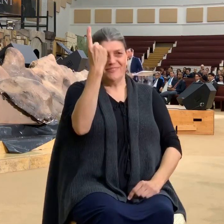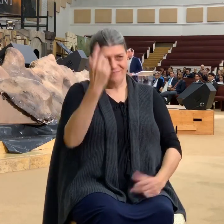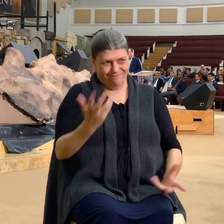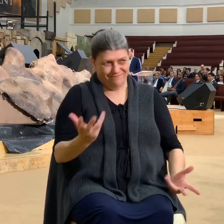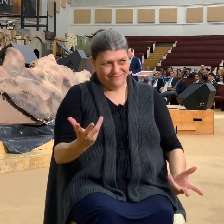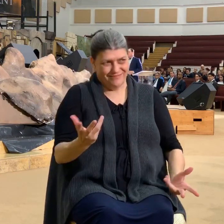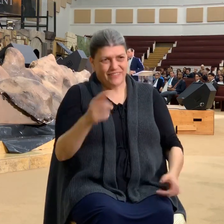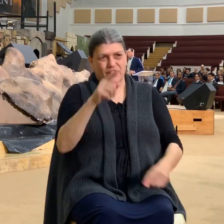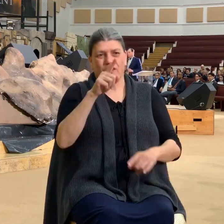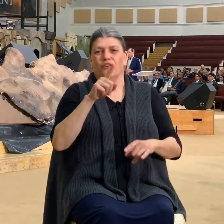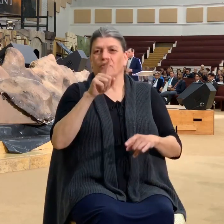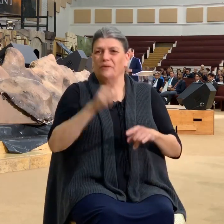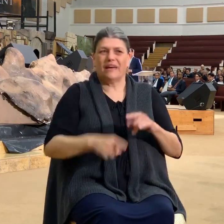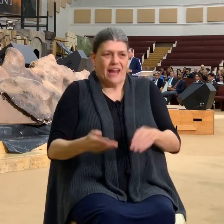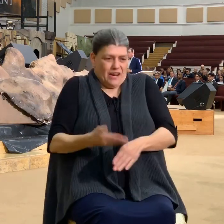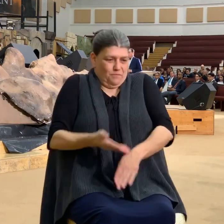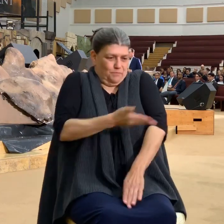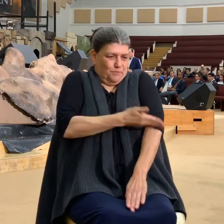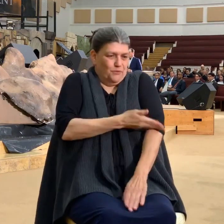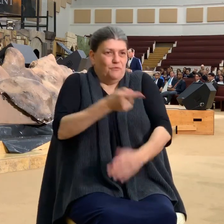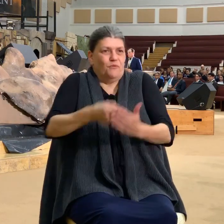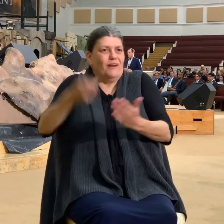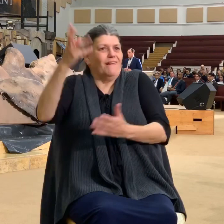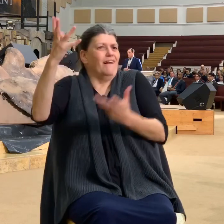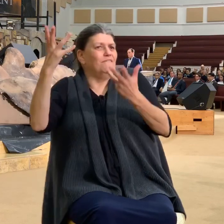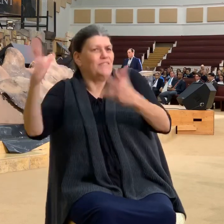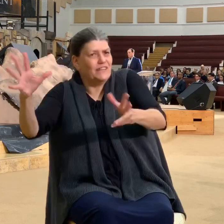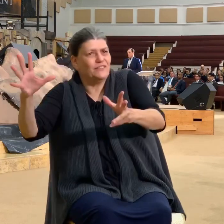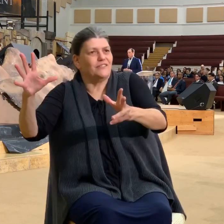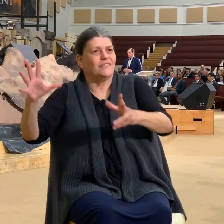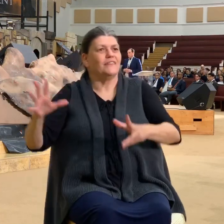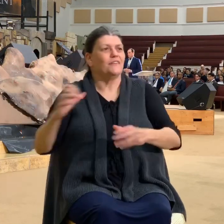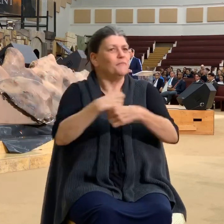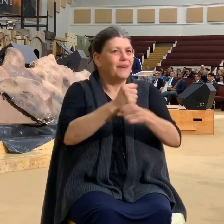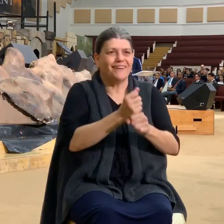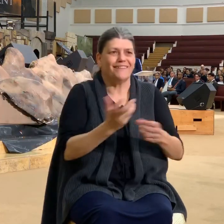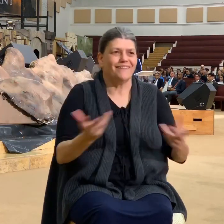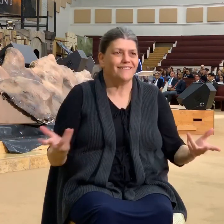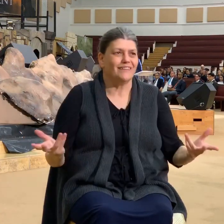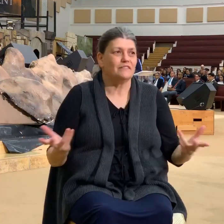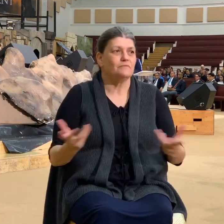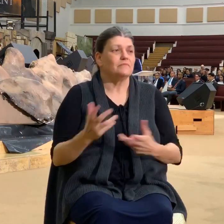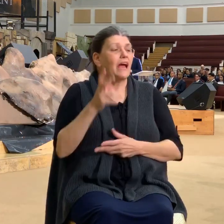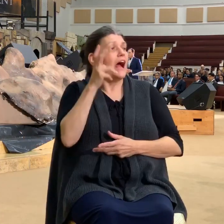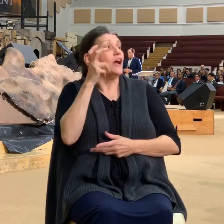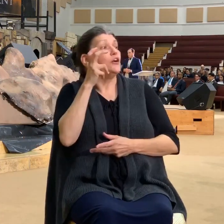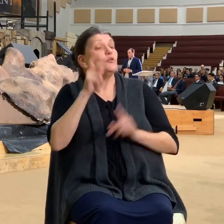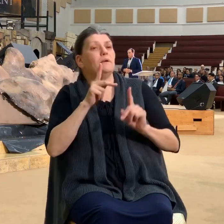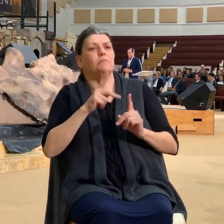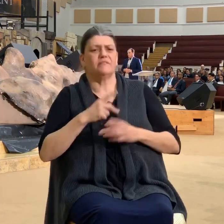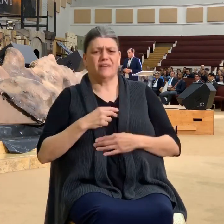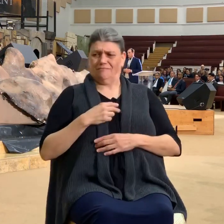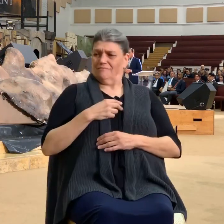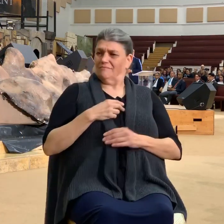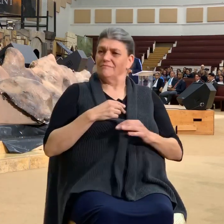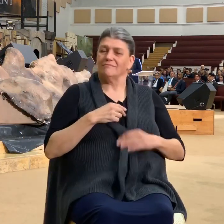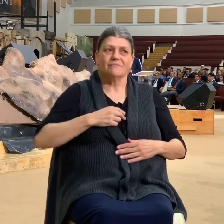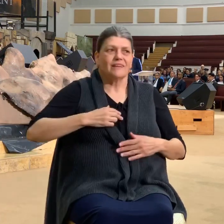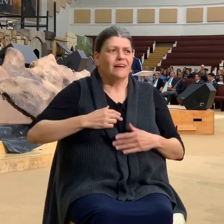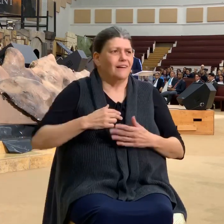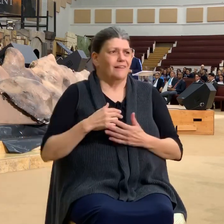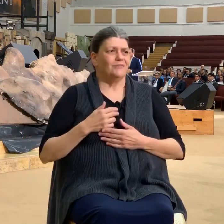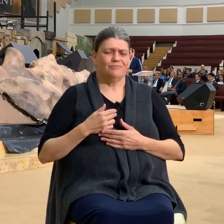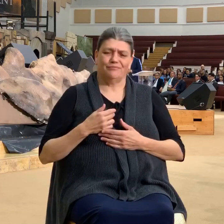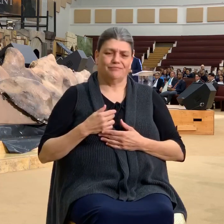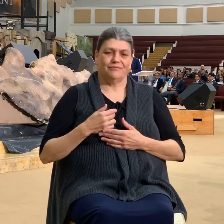can't improve on what God has done. And I've often heard people object to the scriptures that Pastor Young